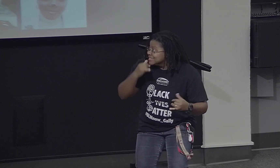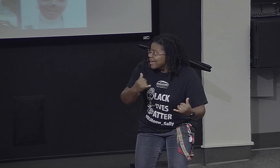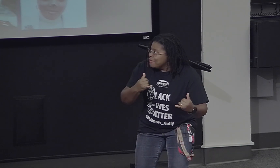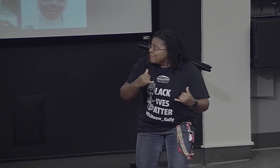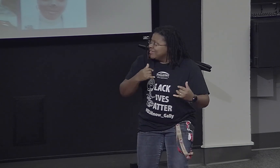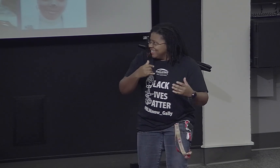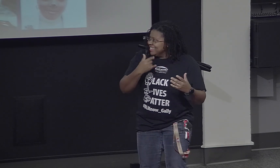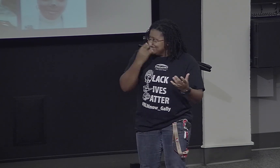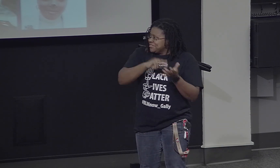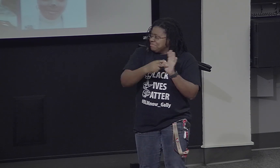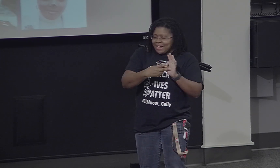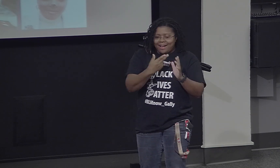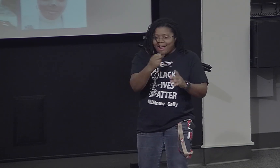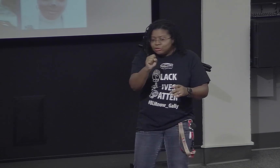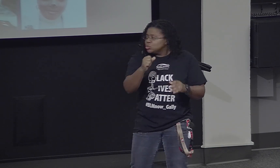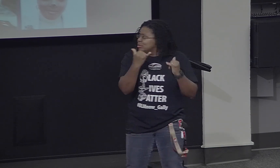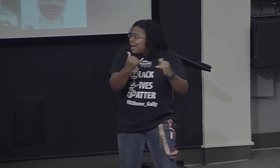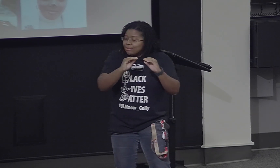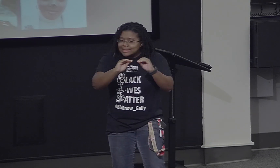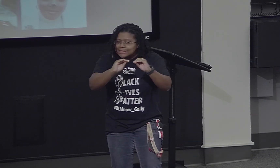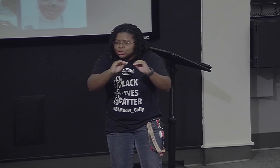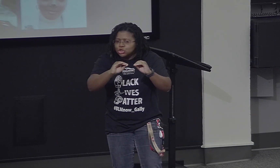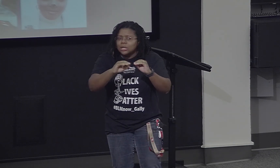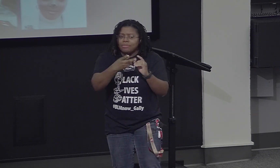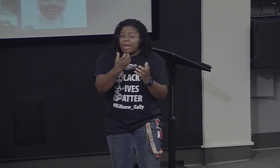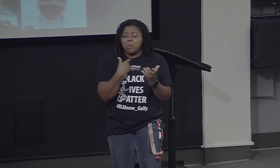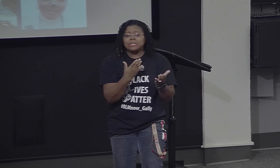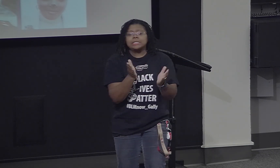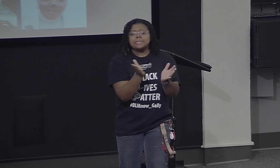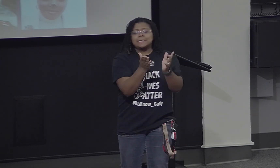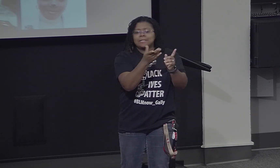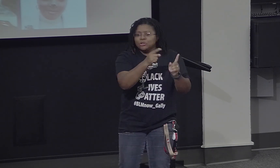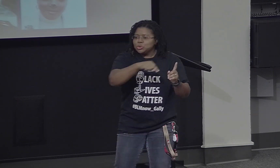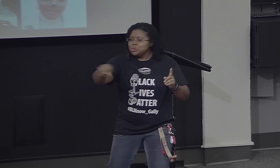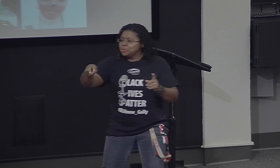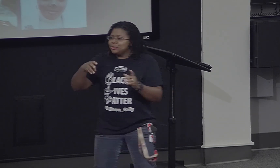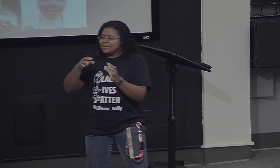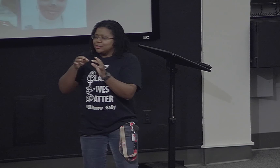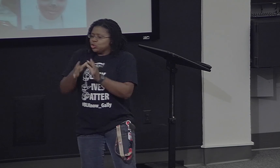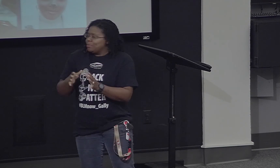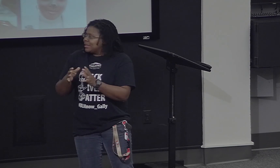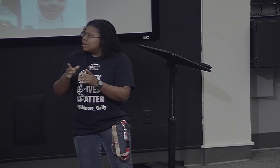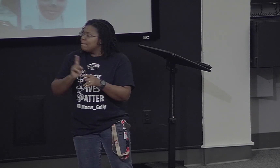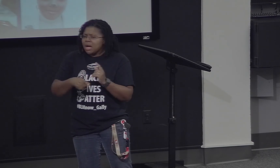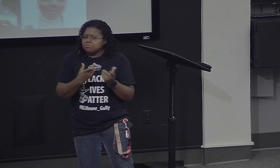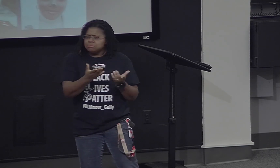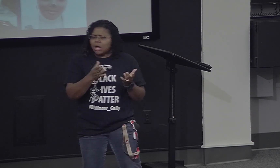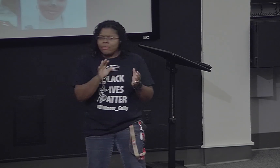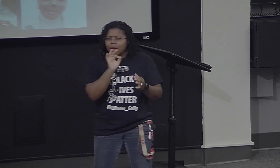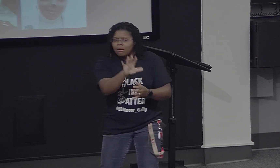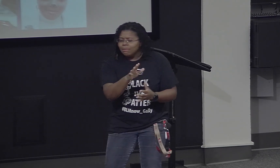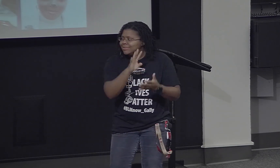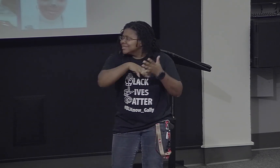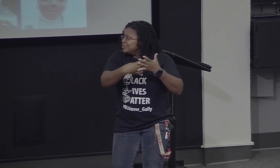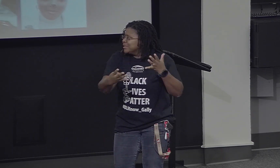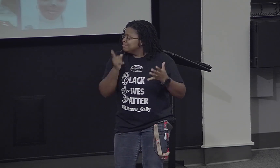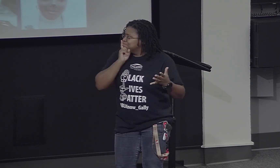how do we engage educational interpreters who are, my wife is a K through 12 interpreter, and so how do we engage K through